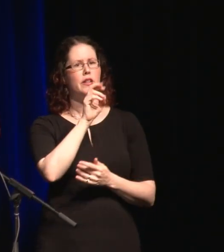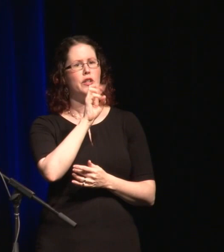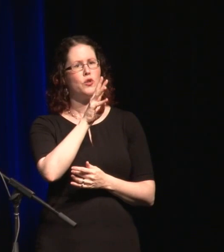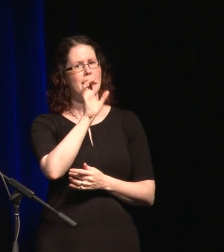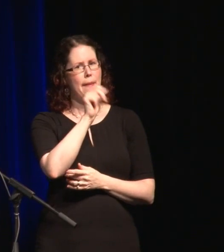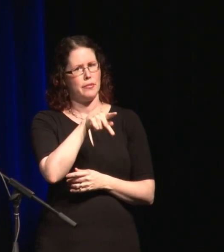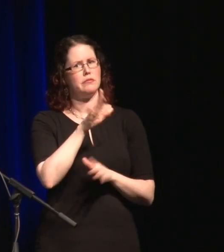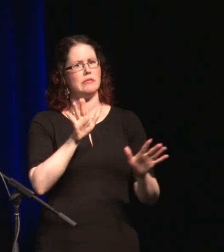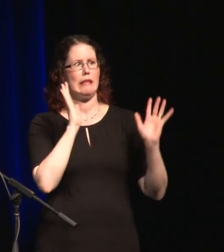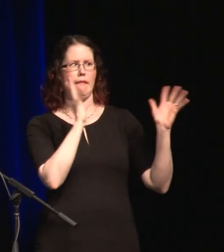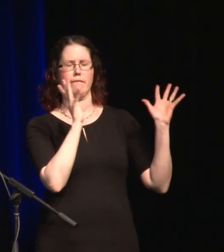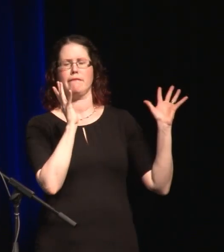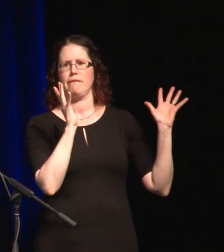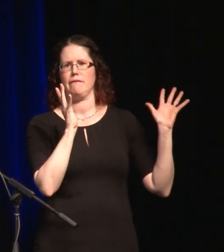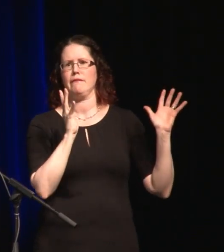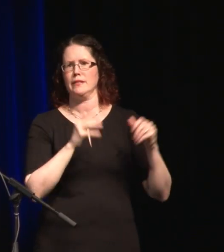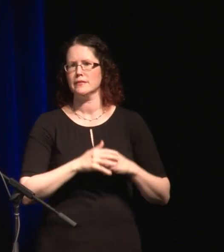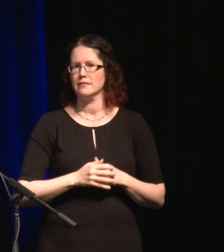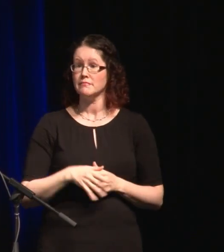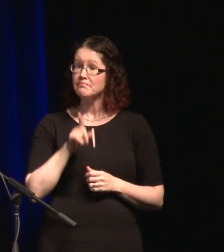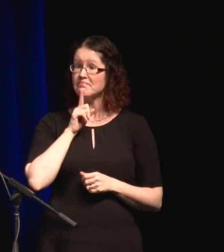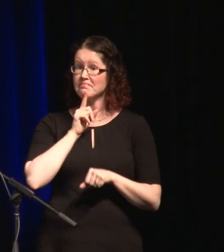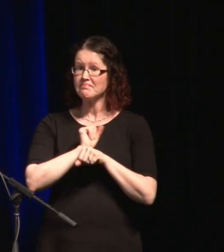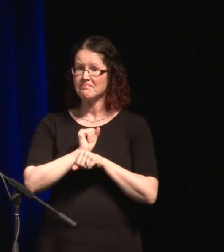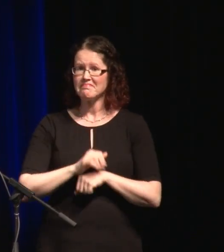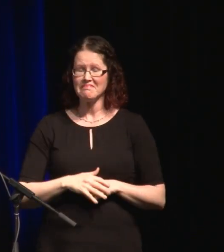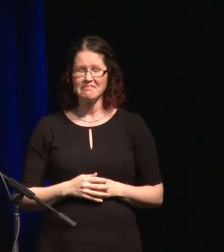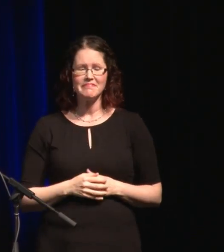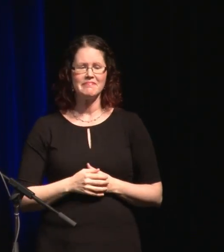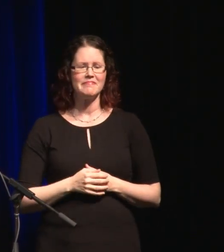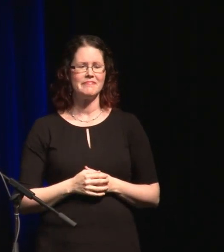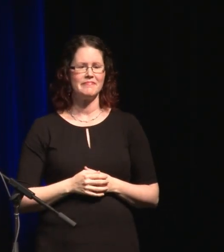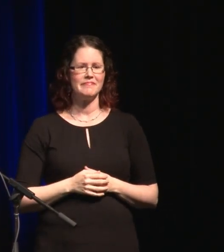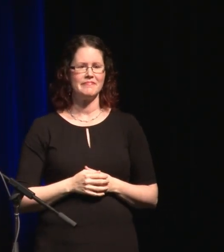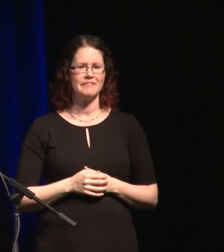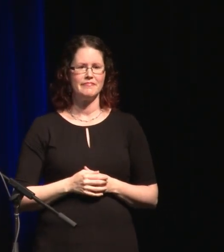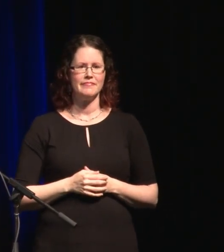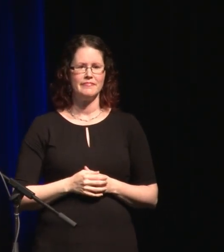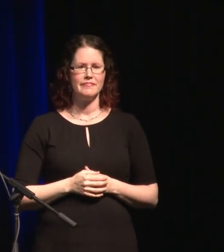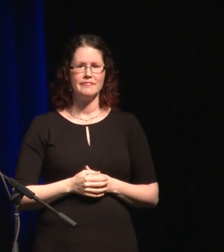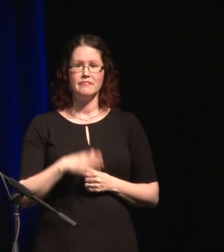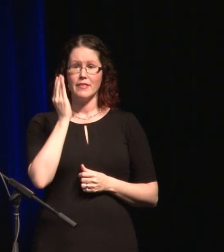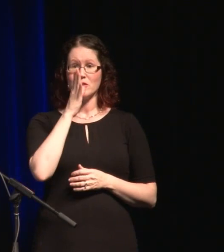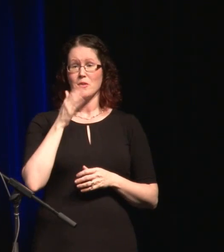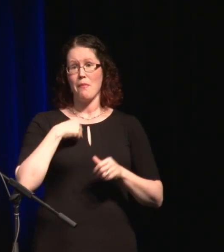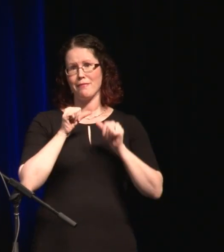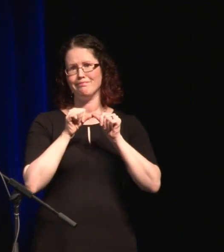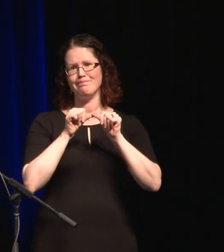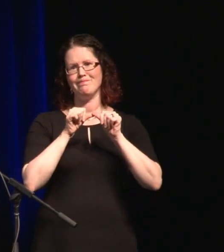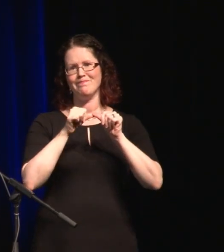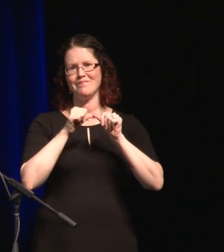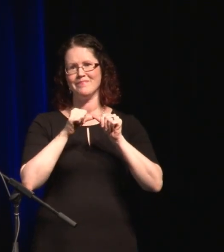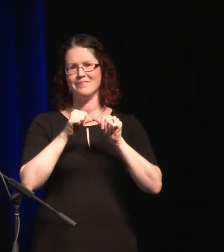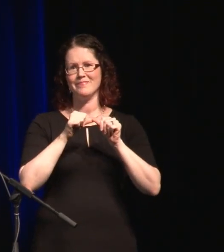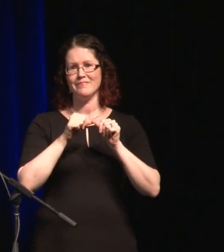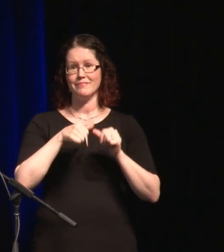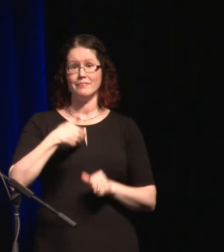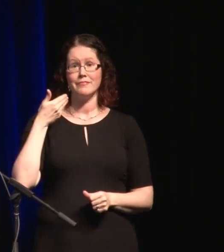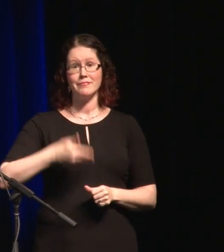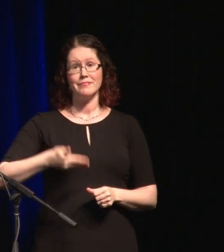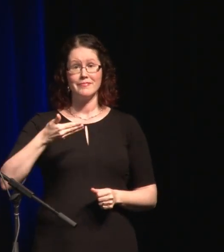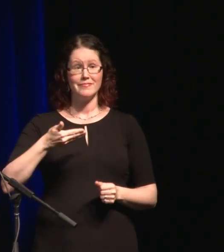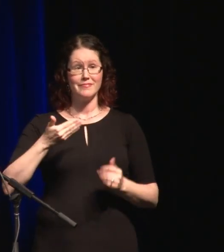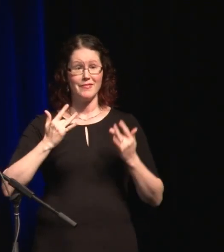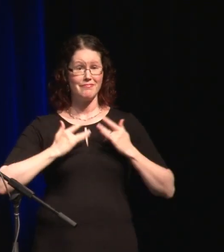way. It's true. And well, I must say that my persistence has paid off because you're looking